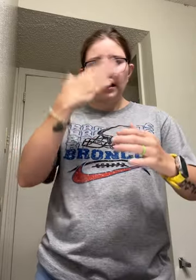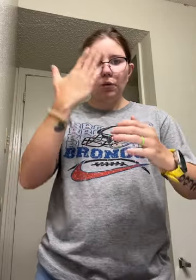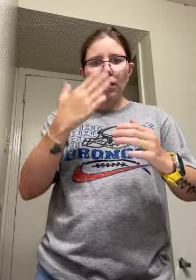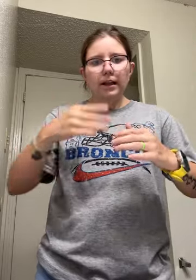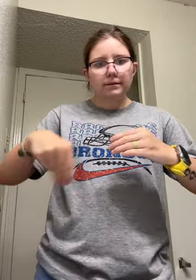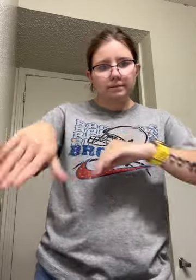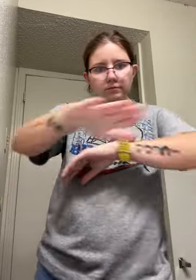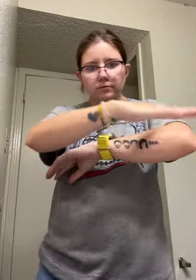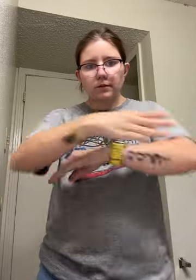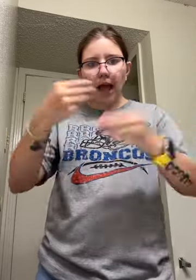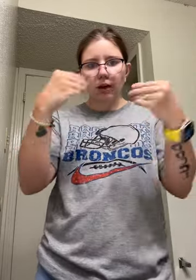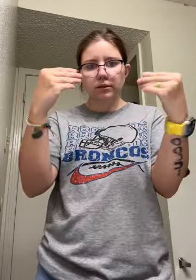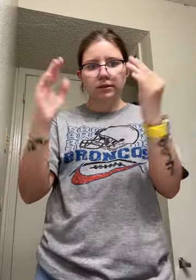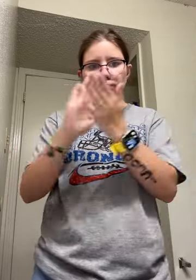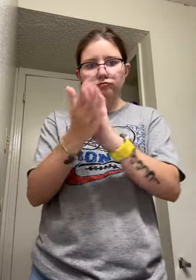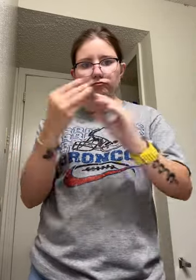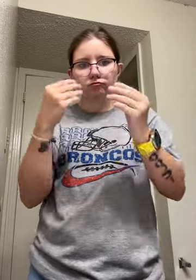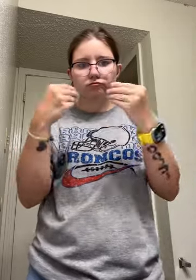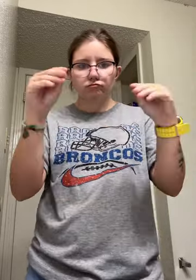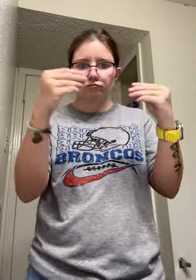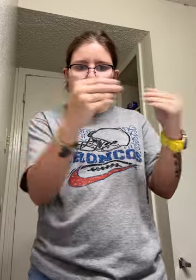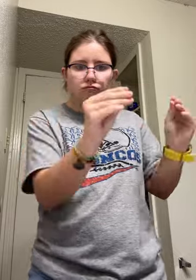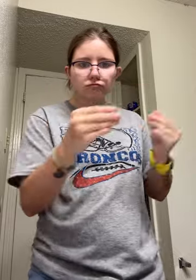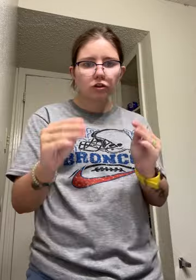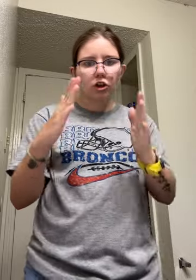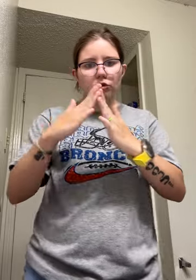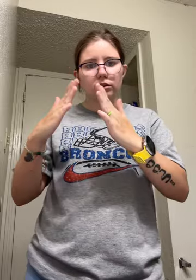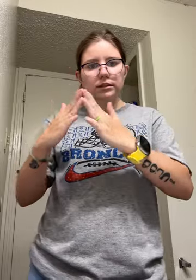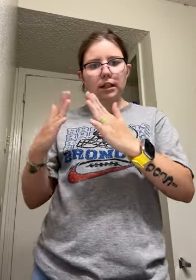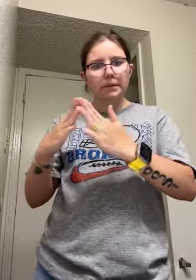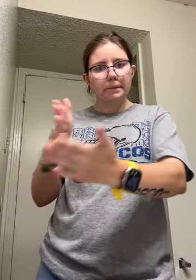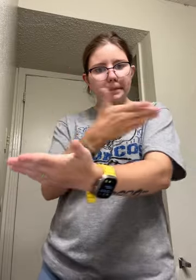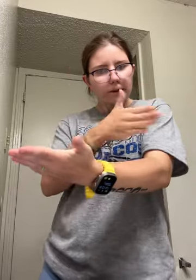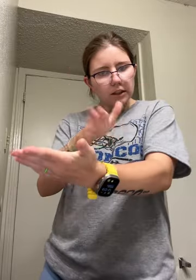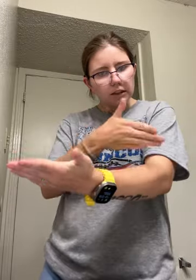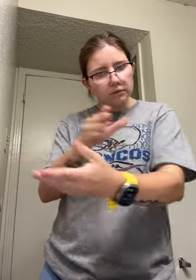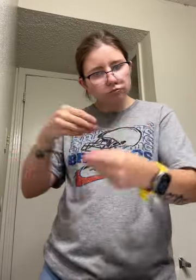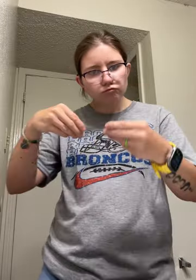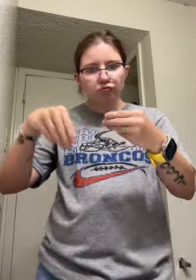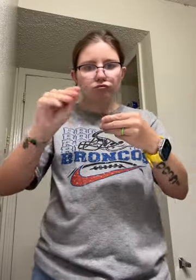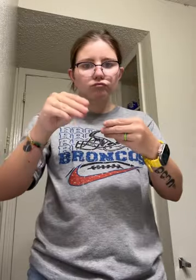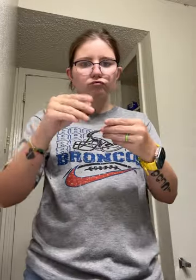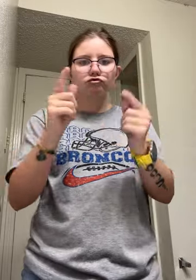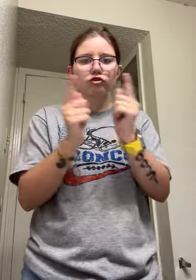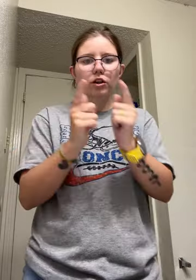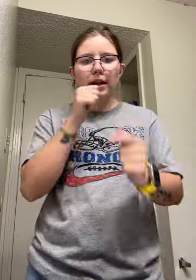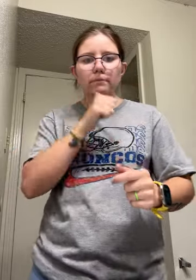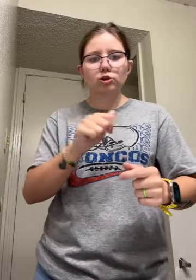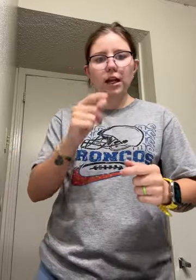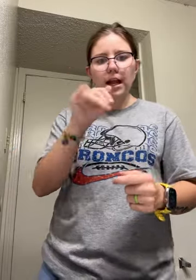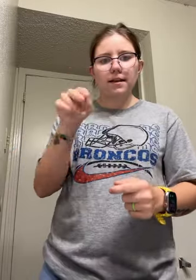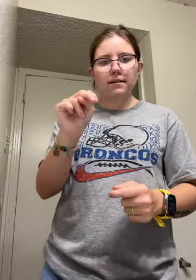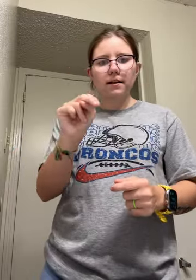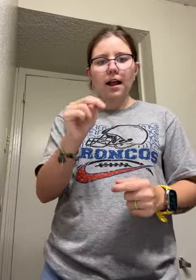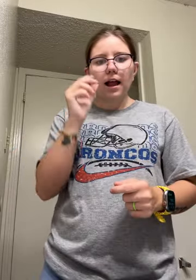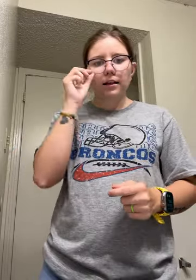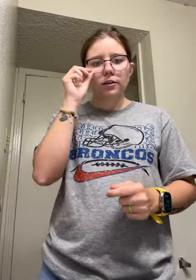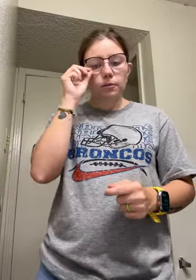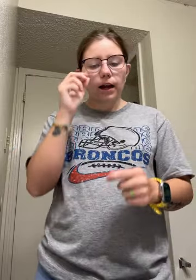houses went up for sale. I was standing on the corner selling rap CDs when I met a little drummate Jan. I had a ride